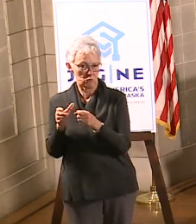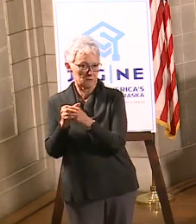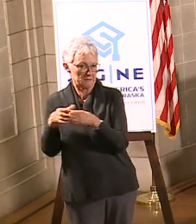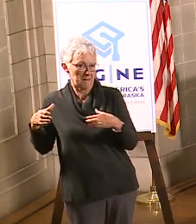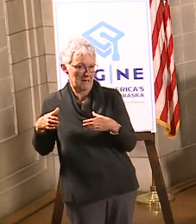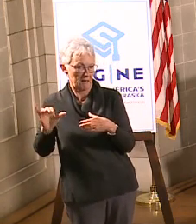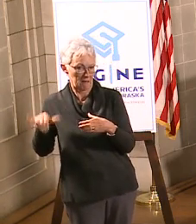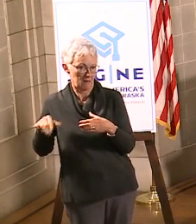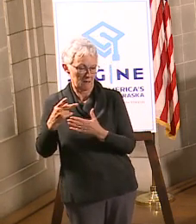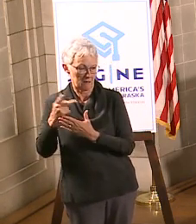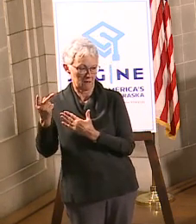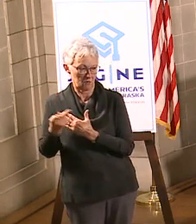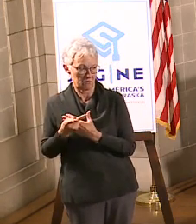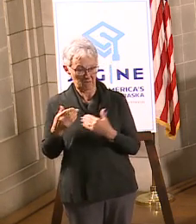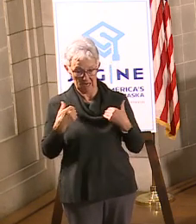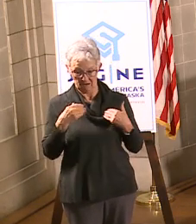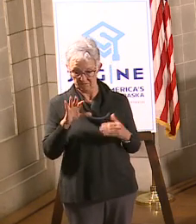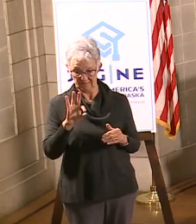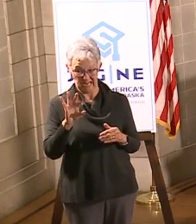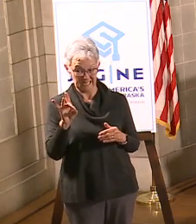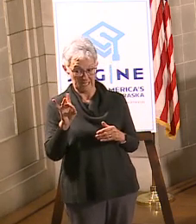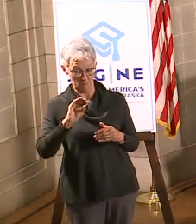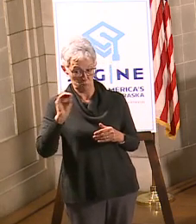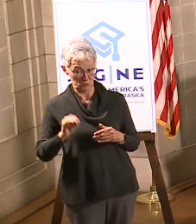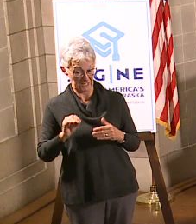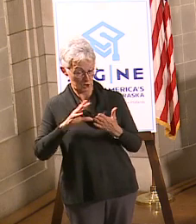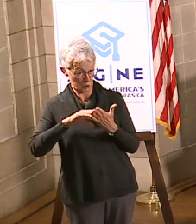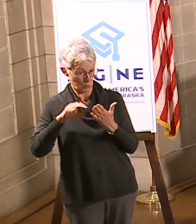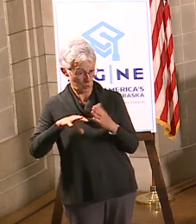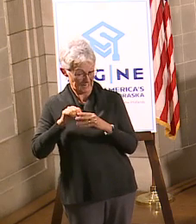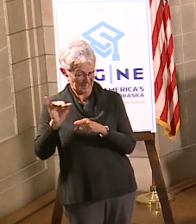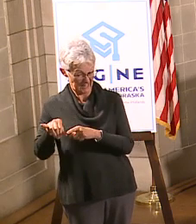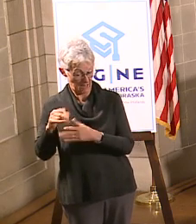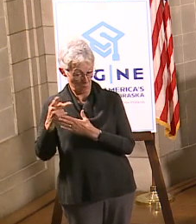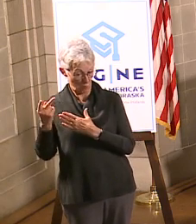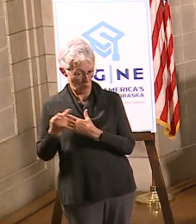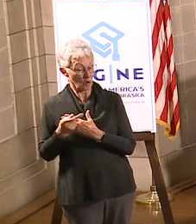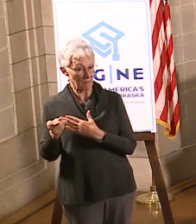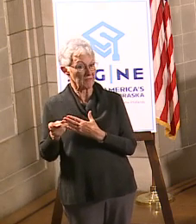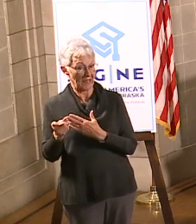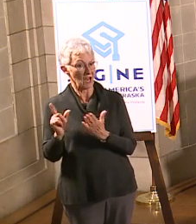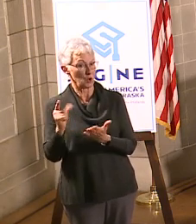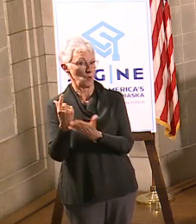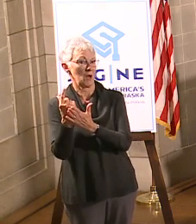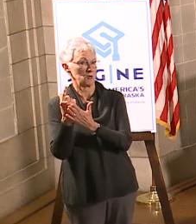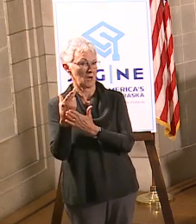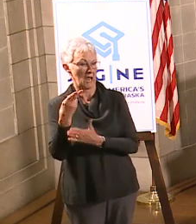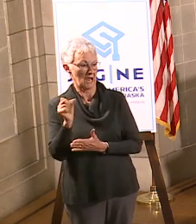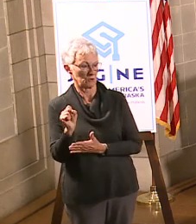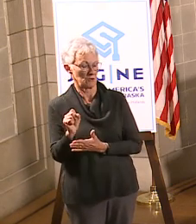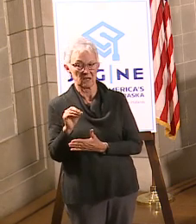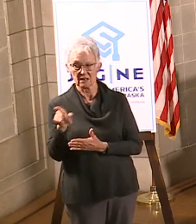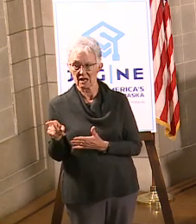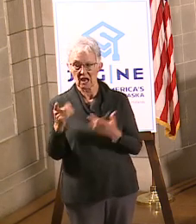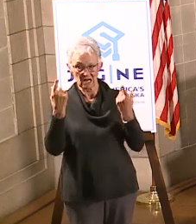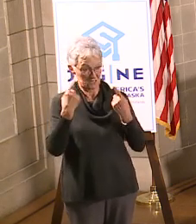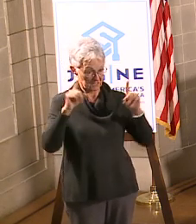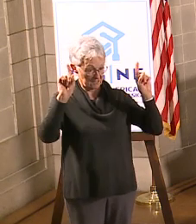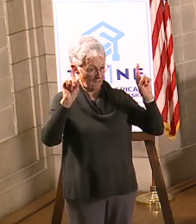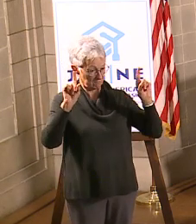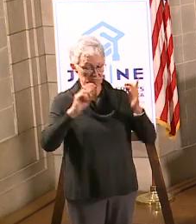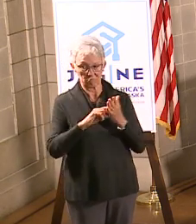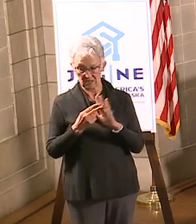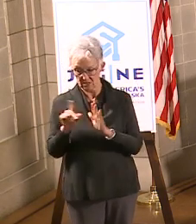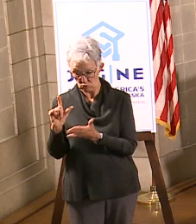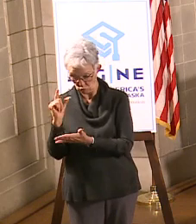so far, 98% graduation rate and 92% success rate. And that's defined by as that young person after they graduate,